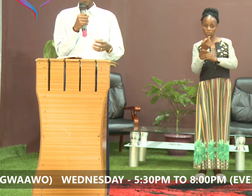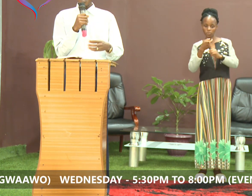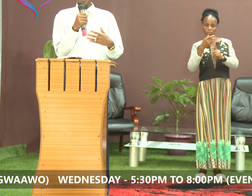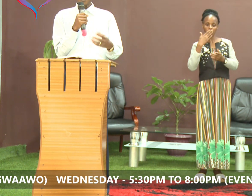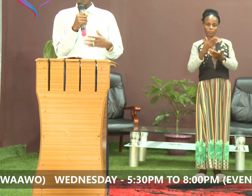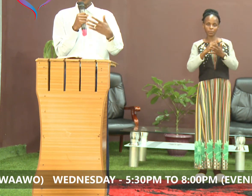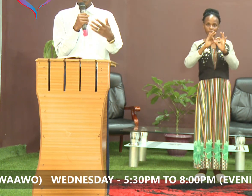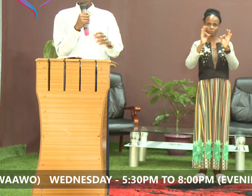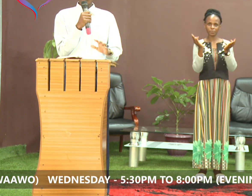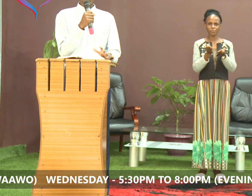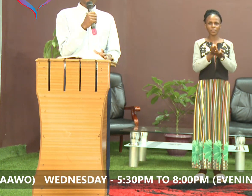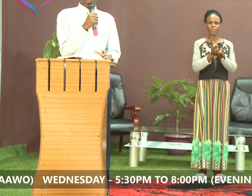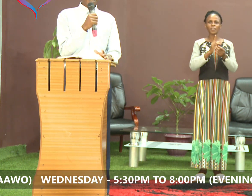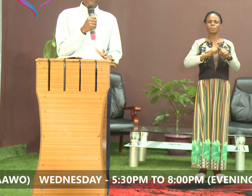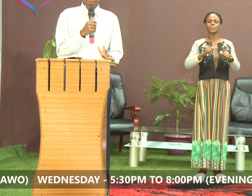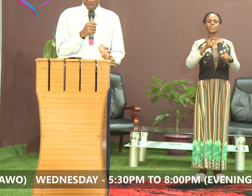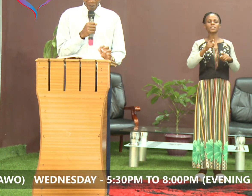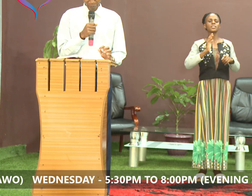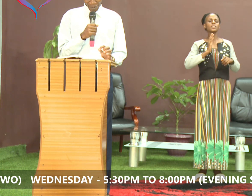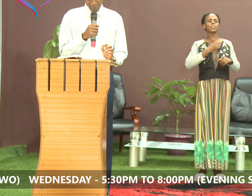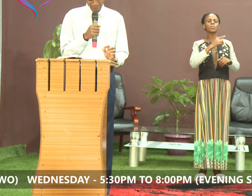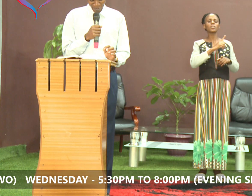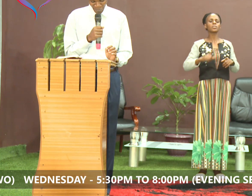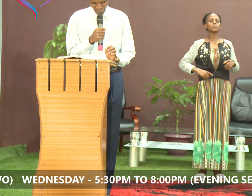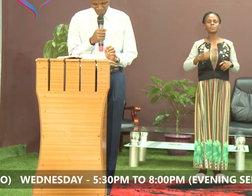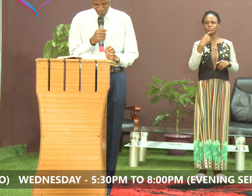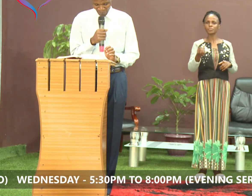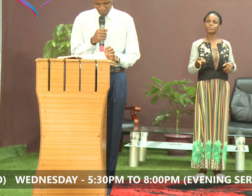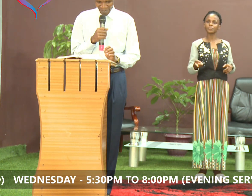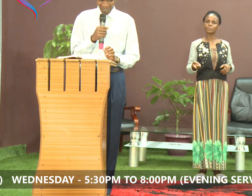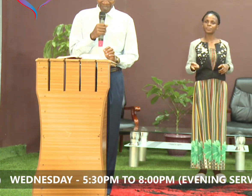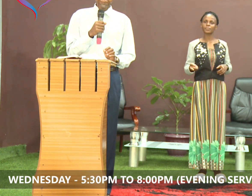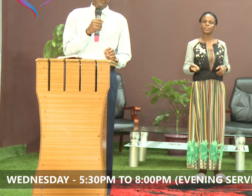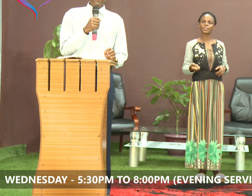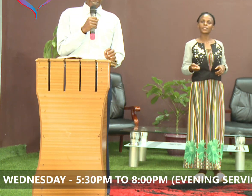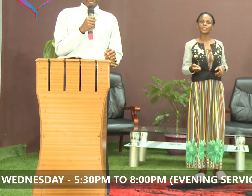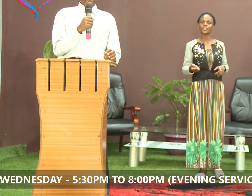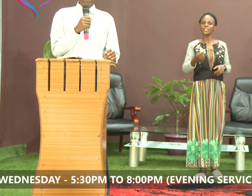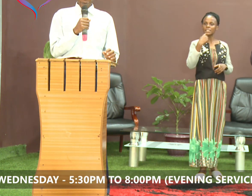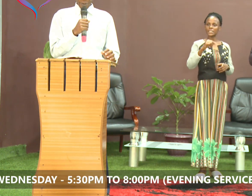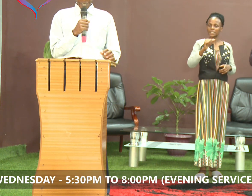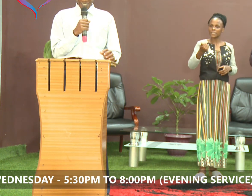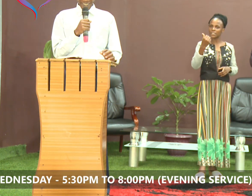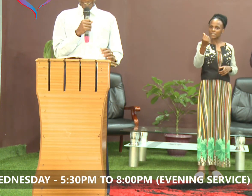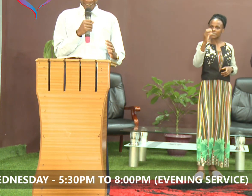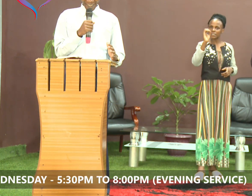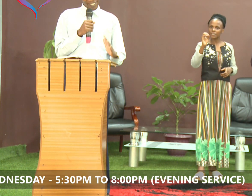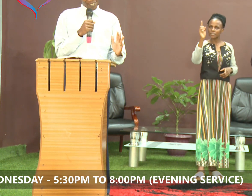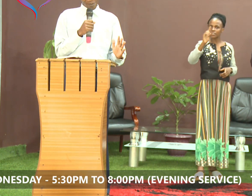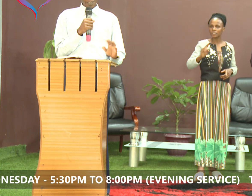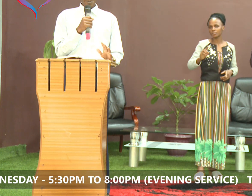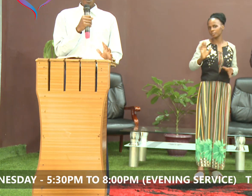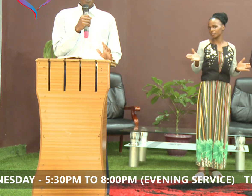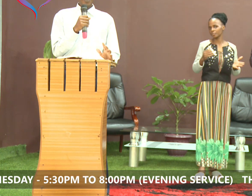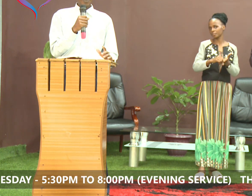But this is our master saying that. Nene mukama wafe atugamba bino. He says others 60-fold. That is okay. Abamu ne baleta nkaga te